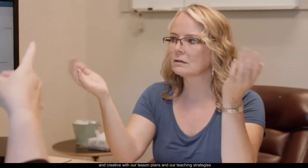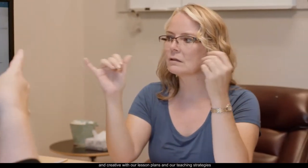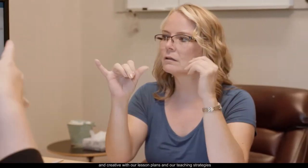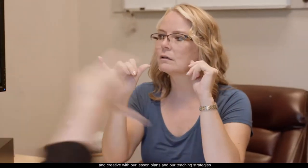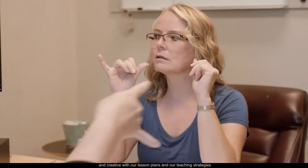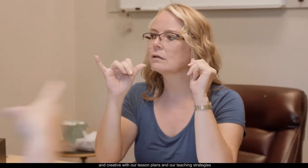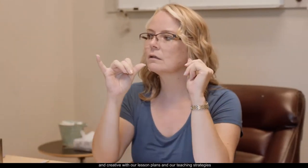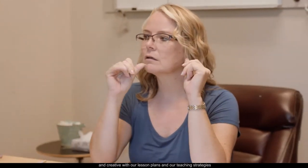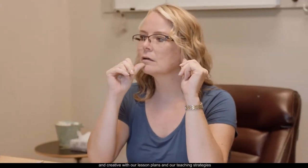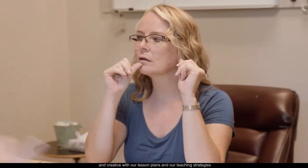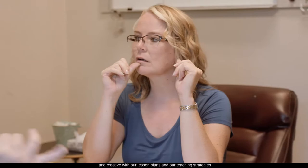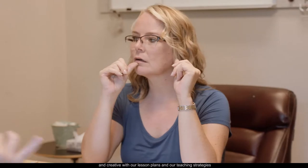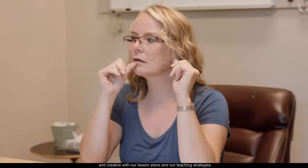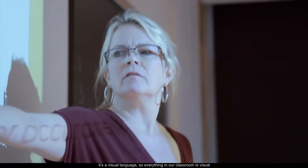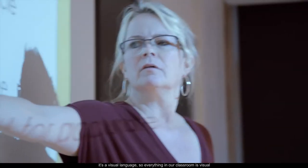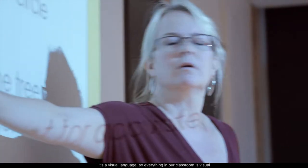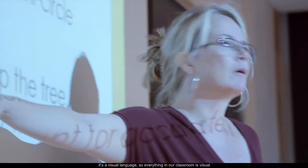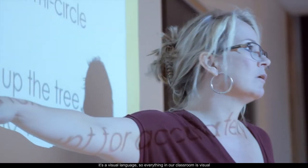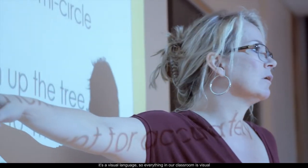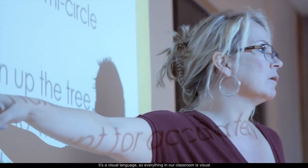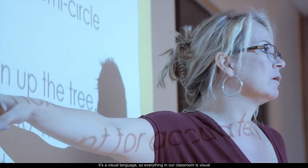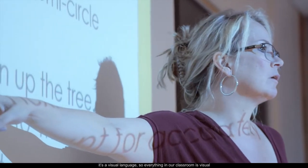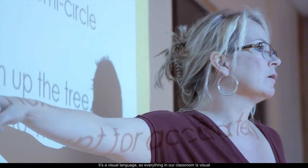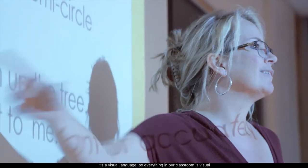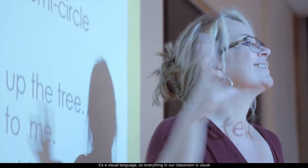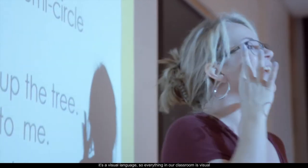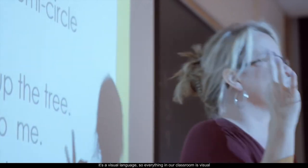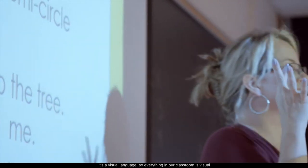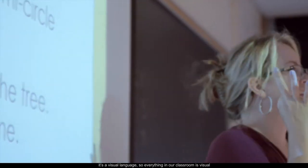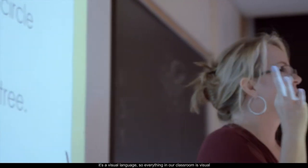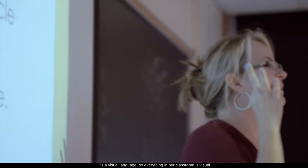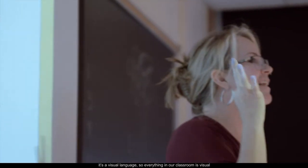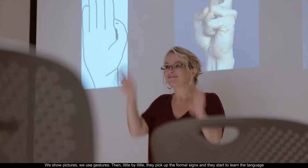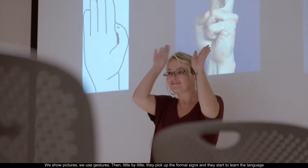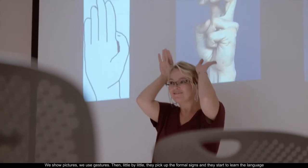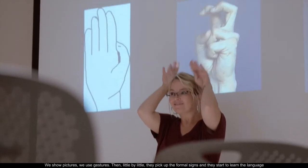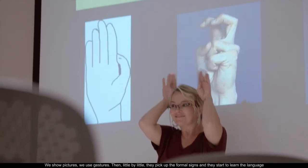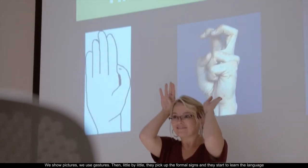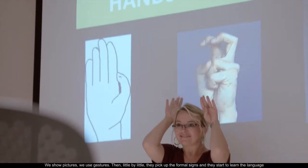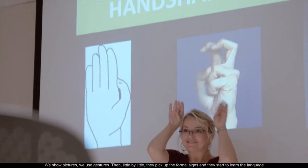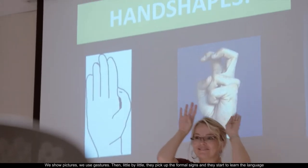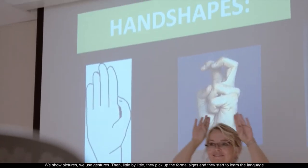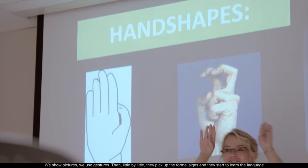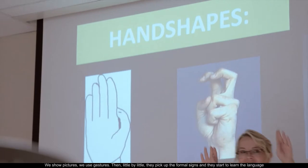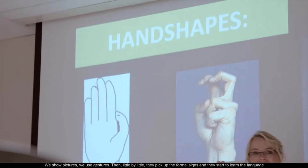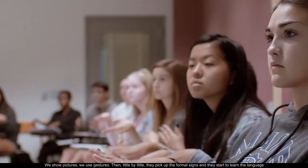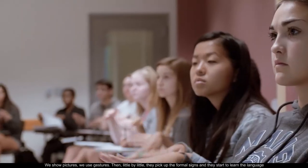lesson plans and our teaching strategies. It's a visual language so everything in our classroom is visual. We show pictures, we use gestures, then little